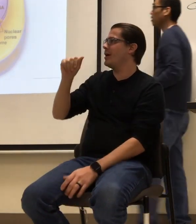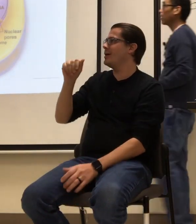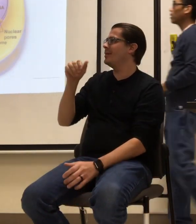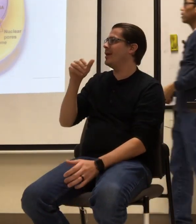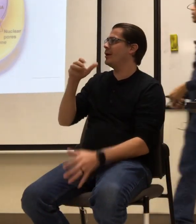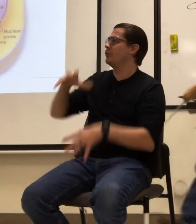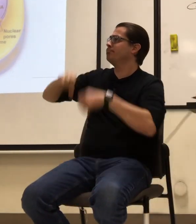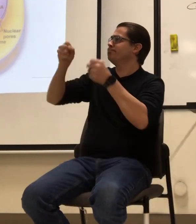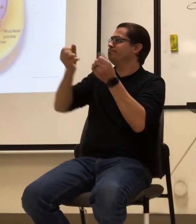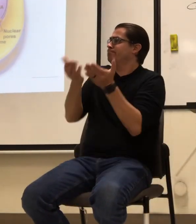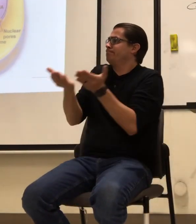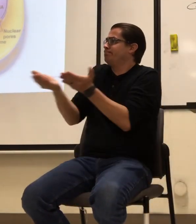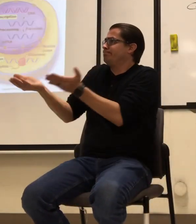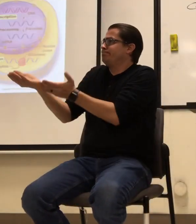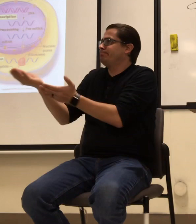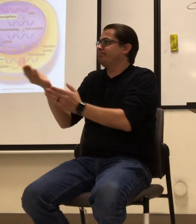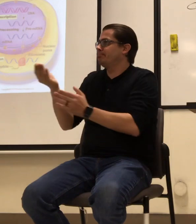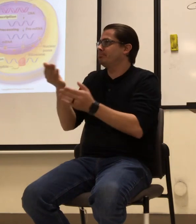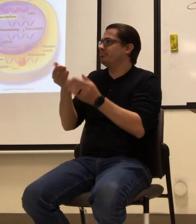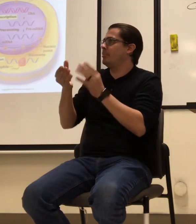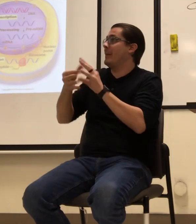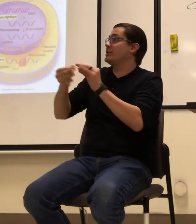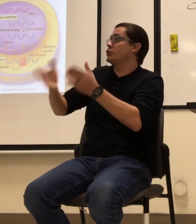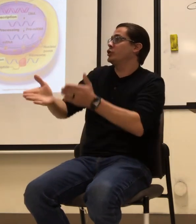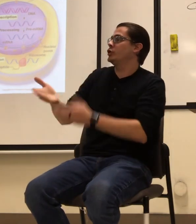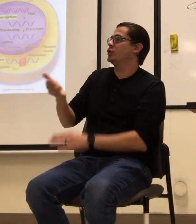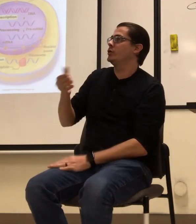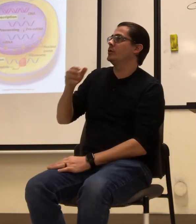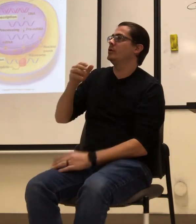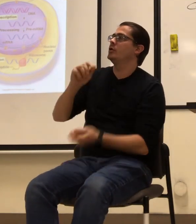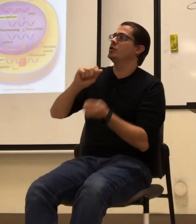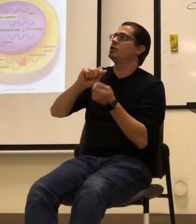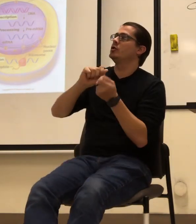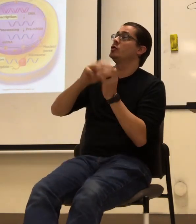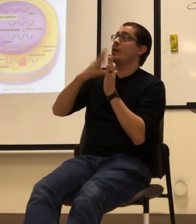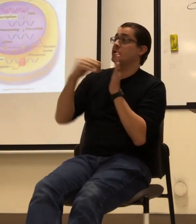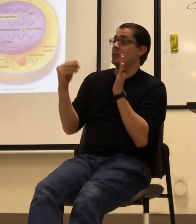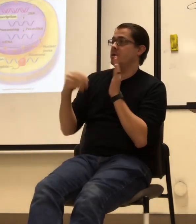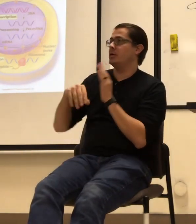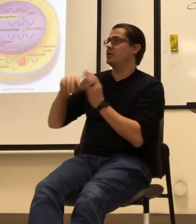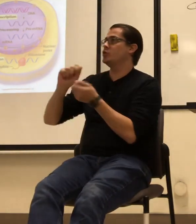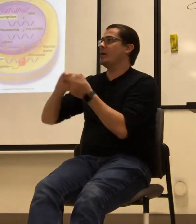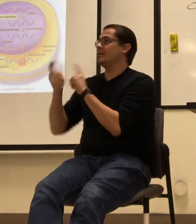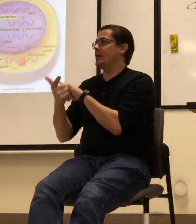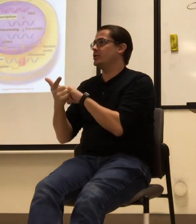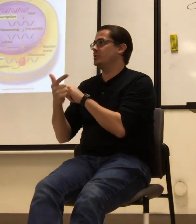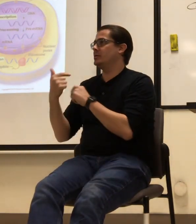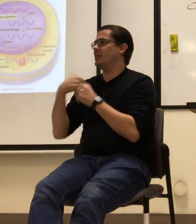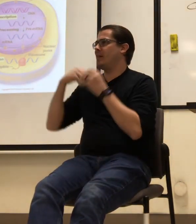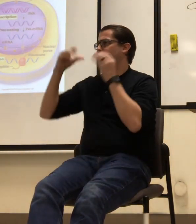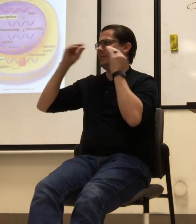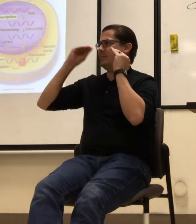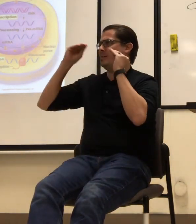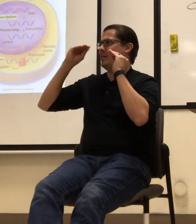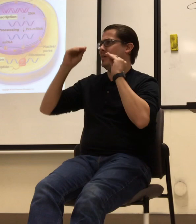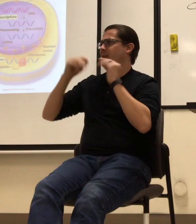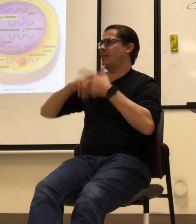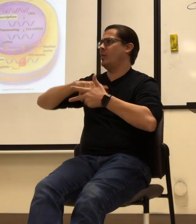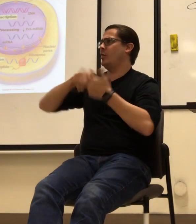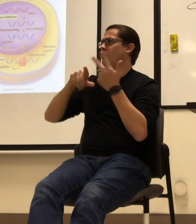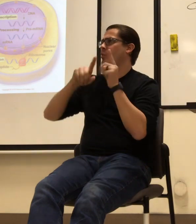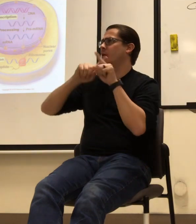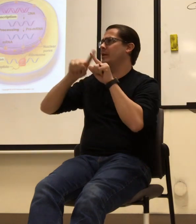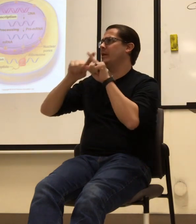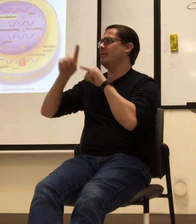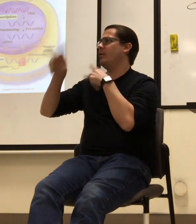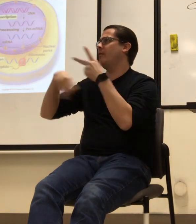there. Transcription, translation. Now, I taught 3 different